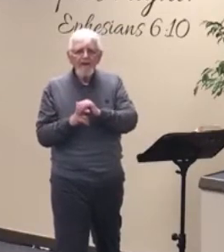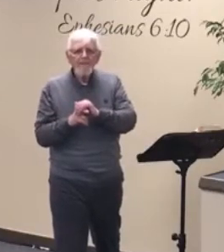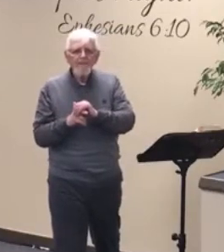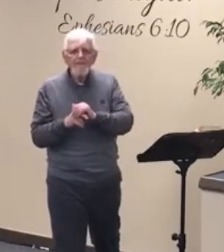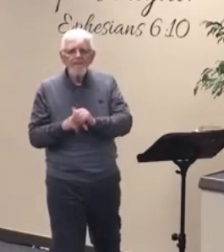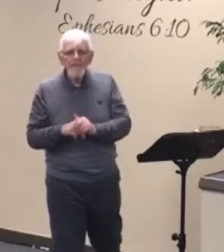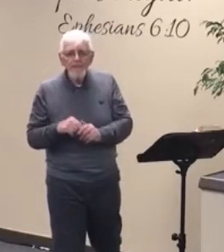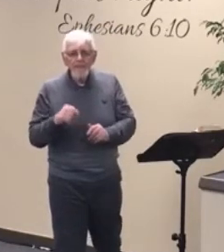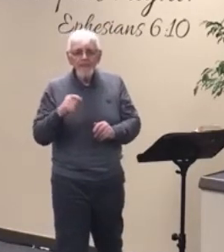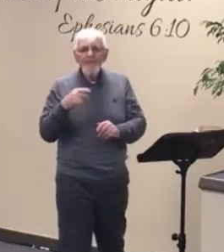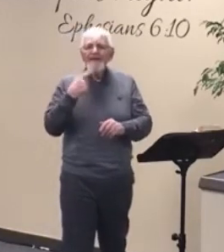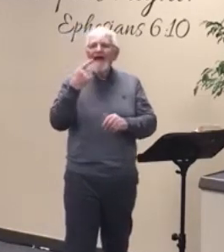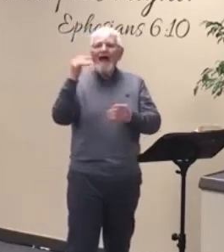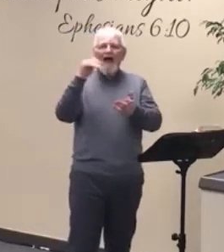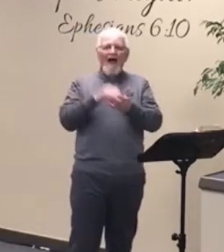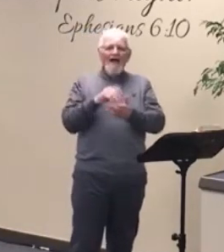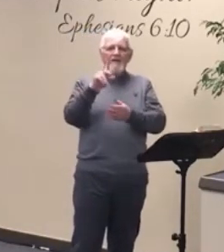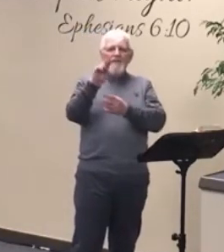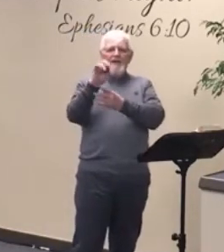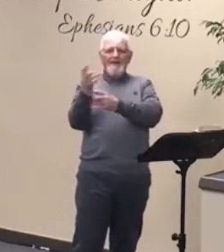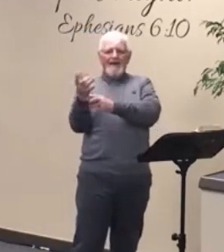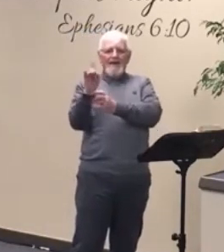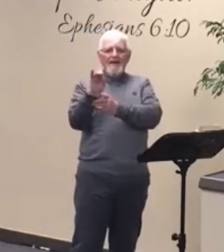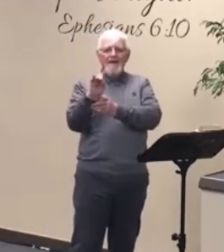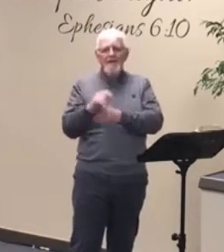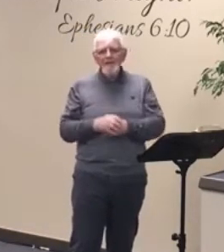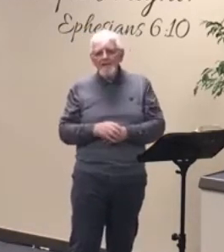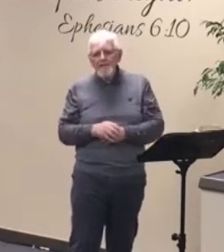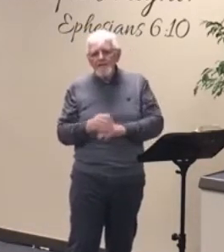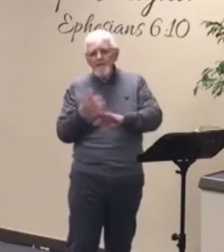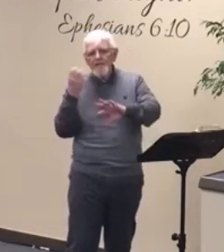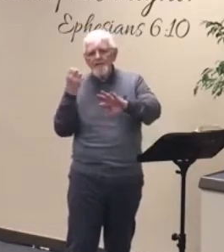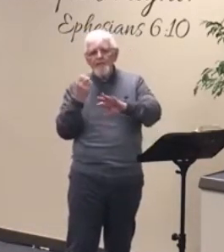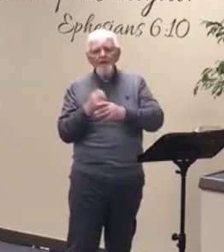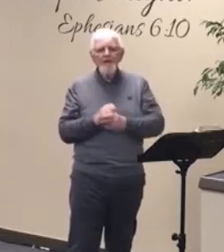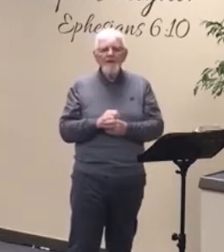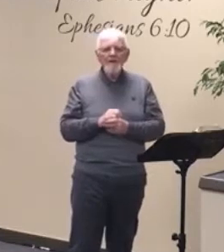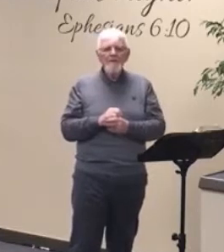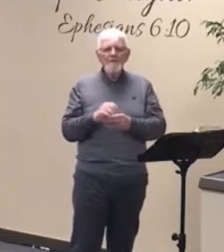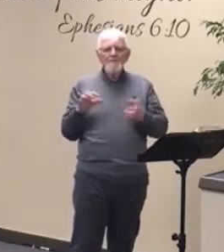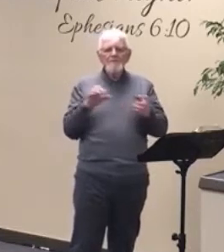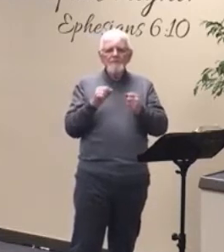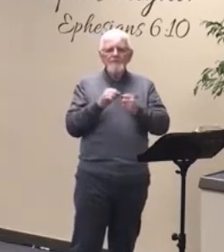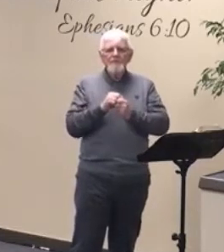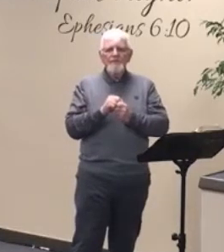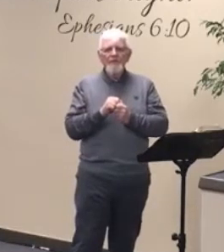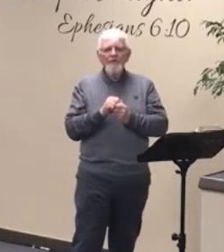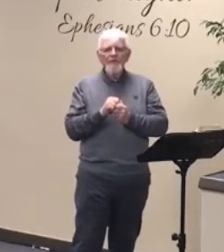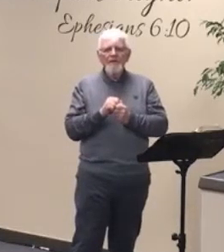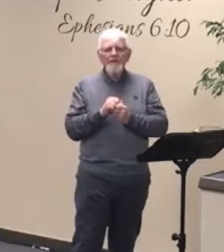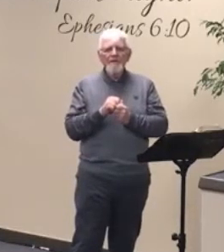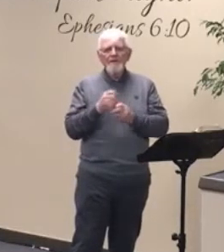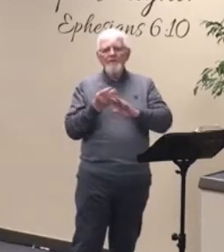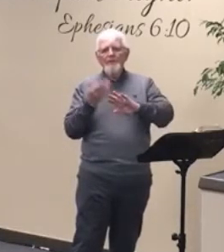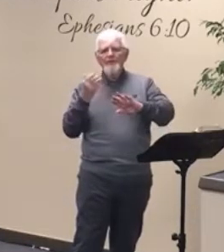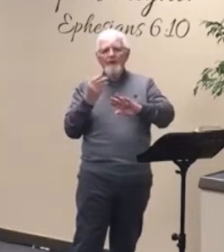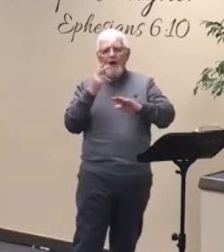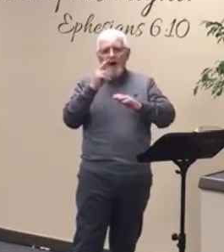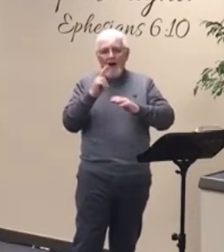He says it again, Proverbs 18, before destruction, the heart of man is haughty, that means proud, and before honor